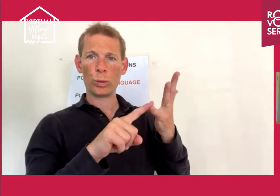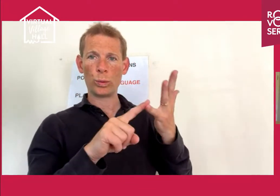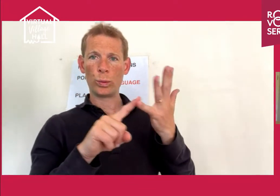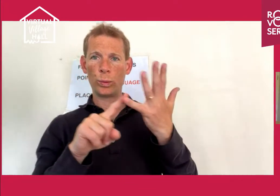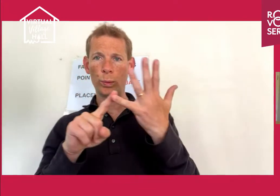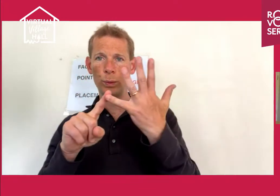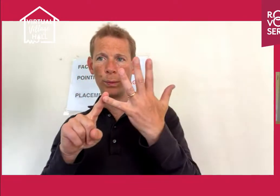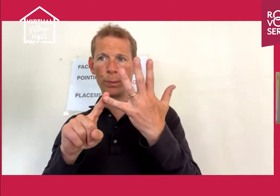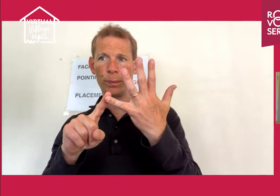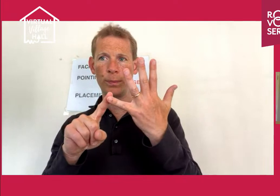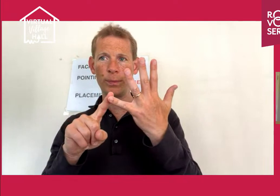U,